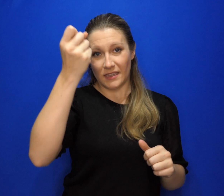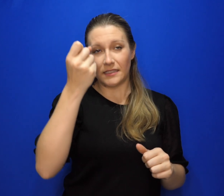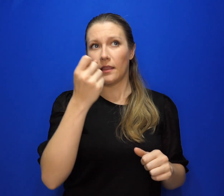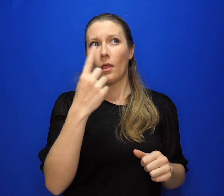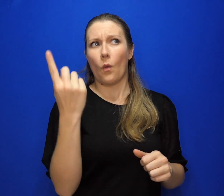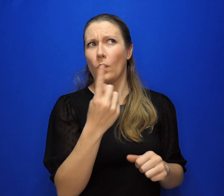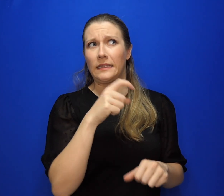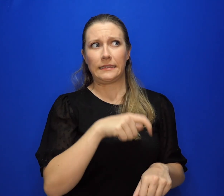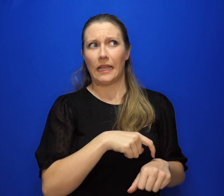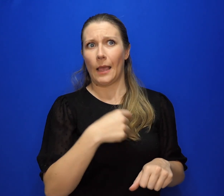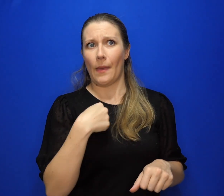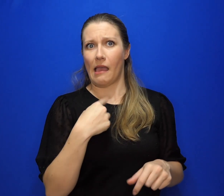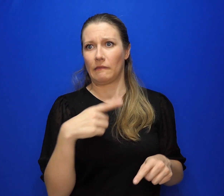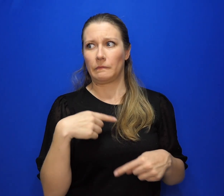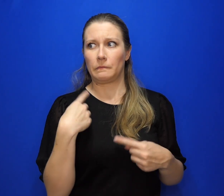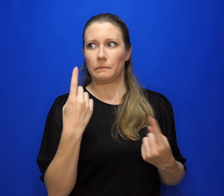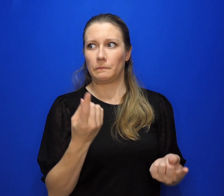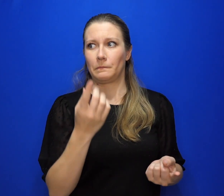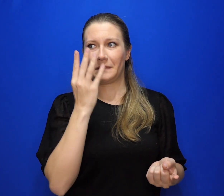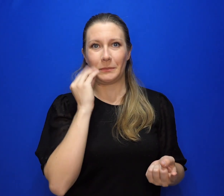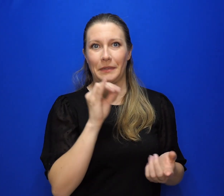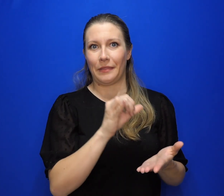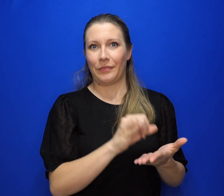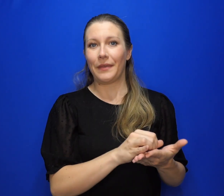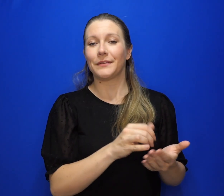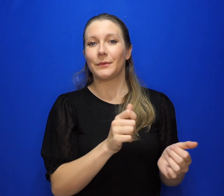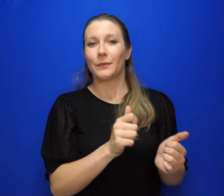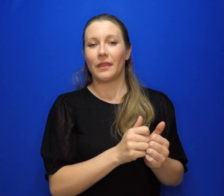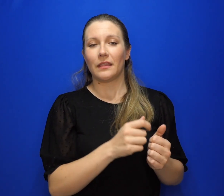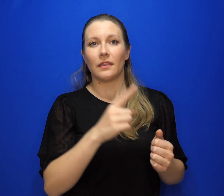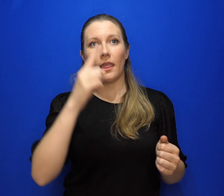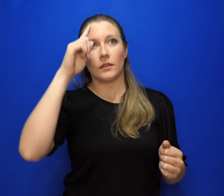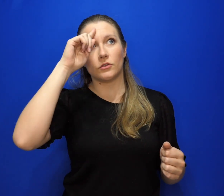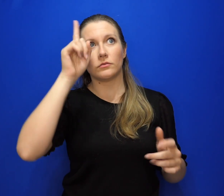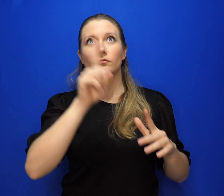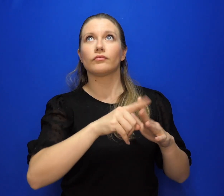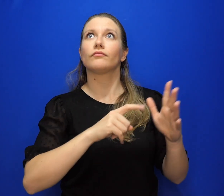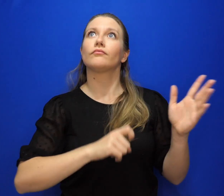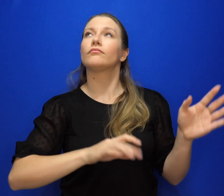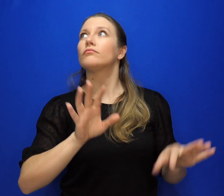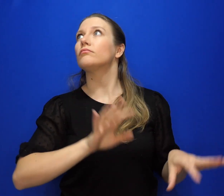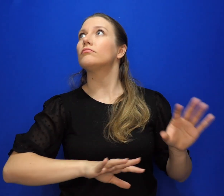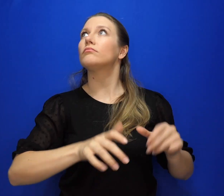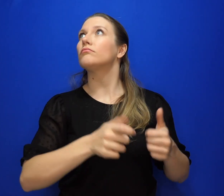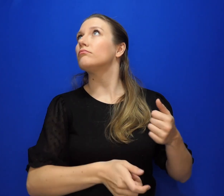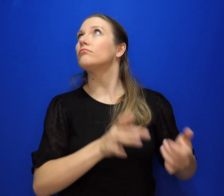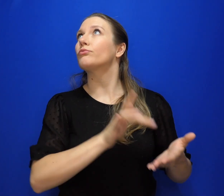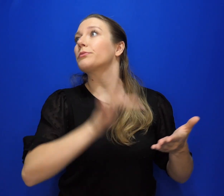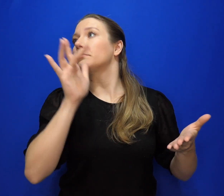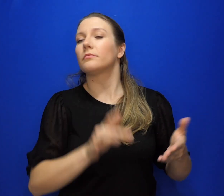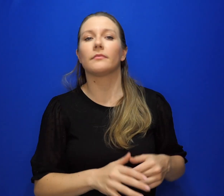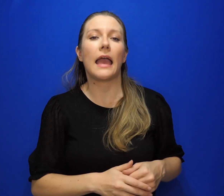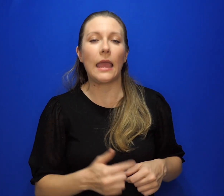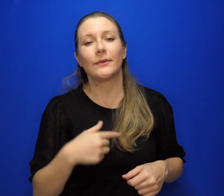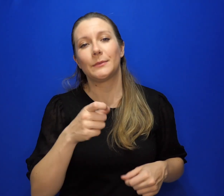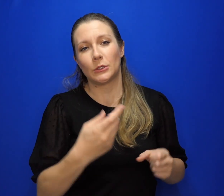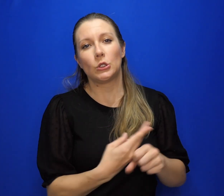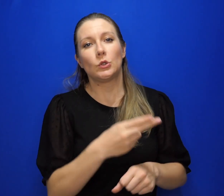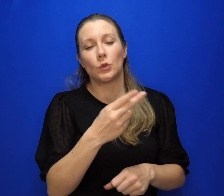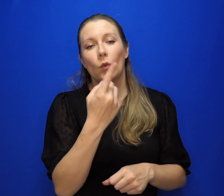it in terms of like that absent-minded. And I was supposed to take a unit and I took 10 units. Yeah. And that's